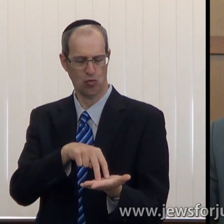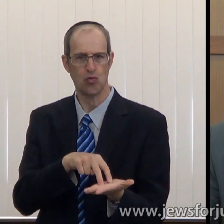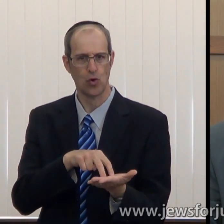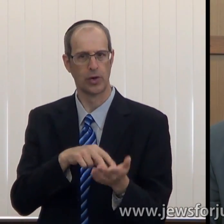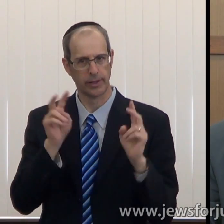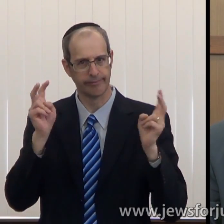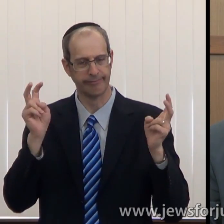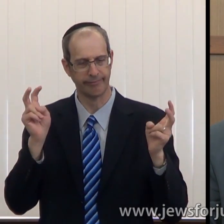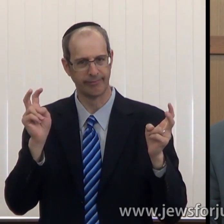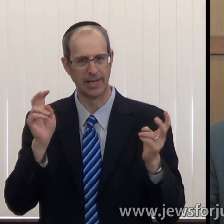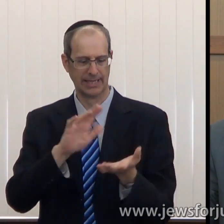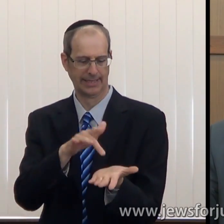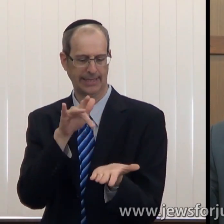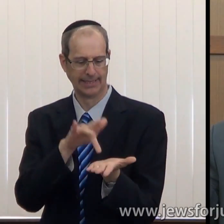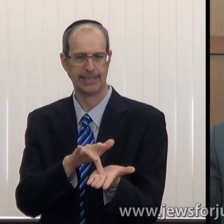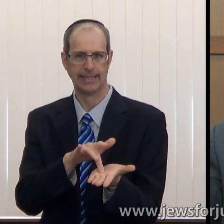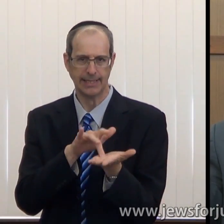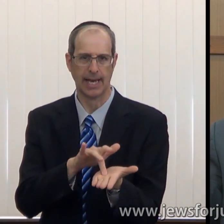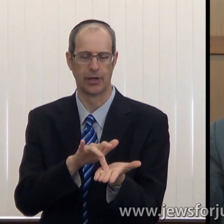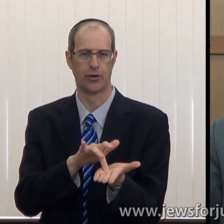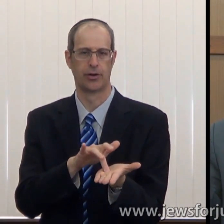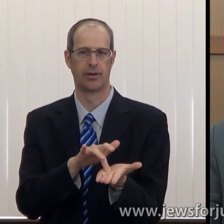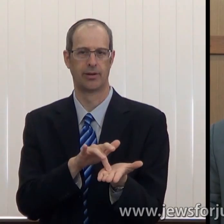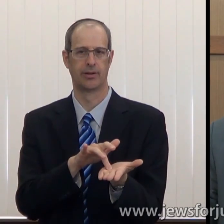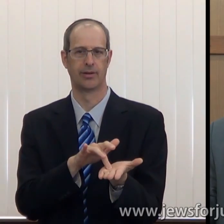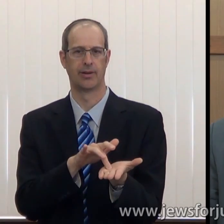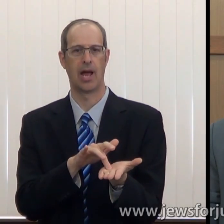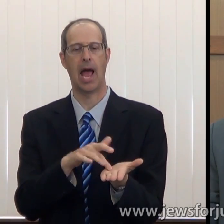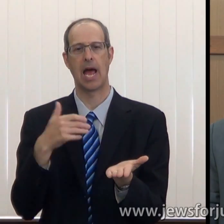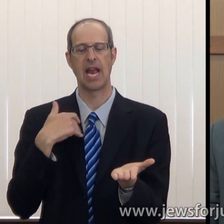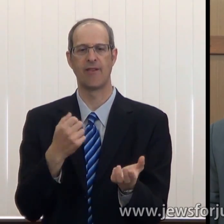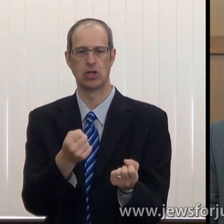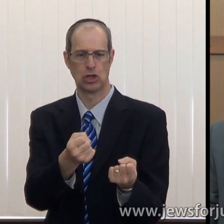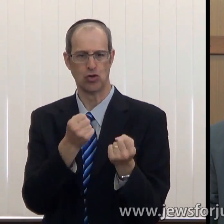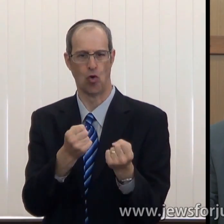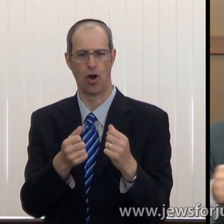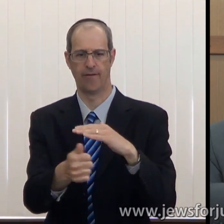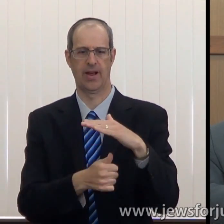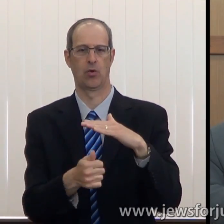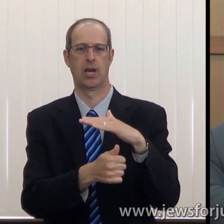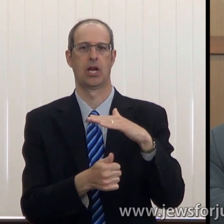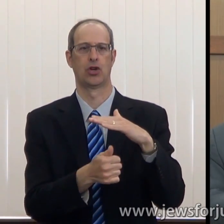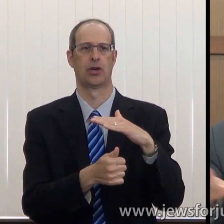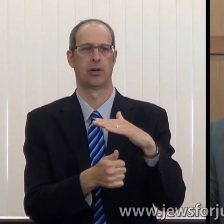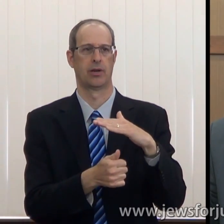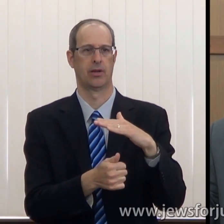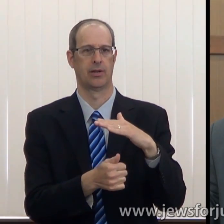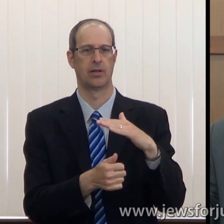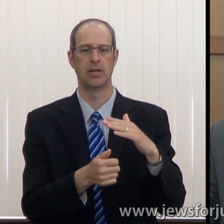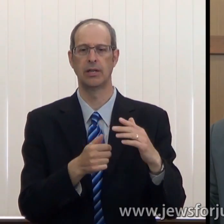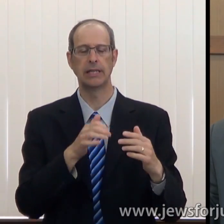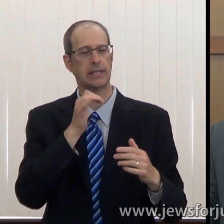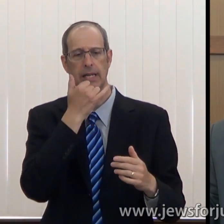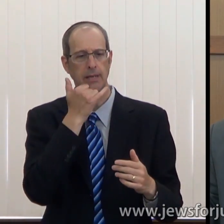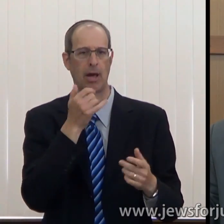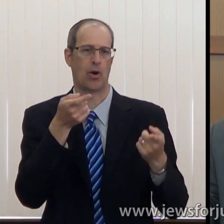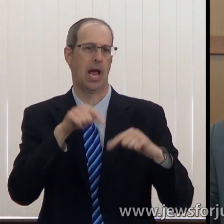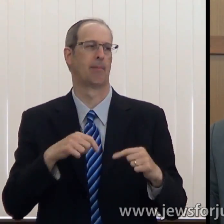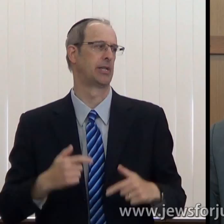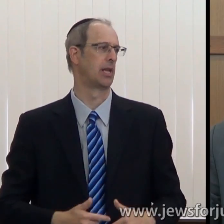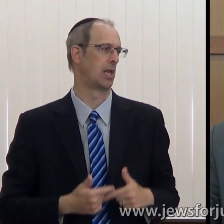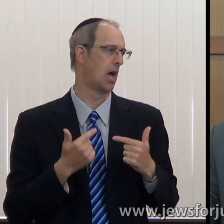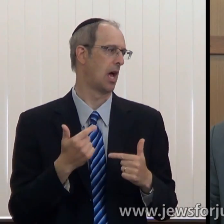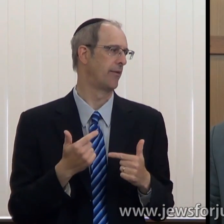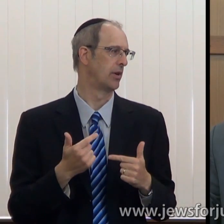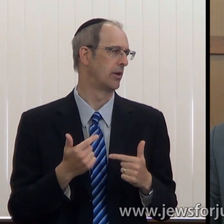and centered and have a solid foundation, so no matter what happens in life,